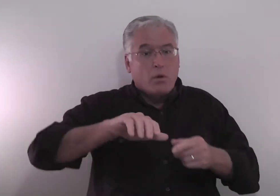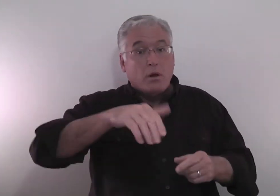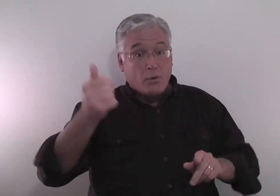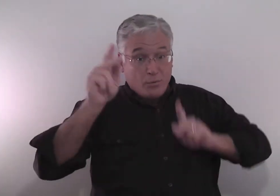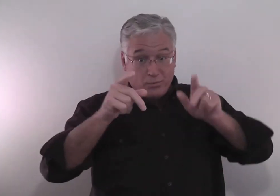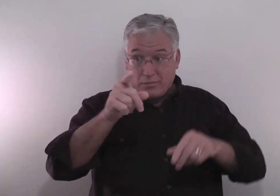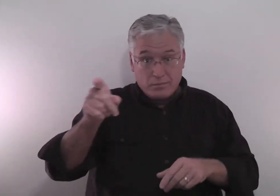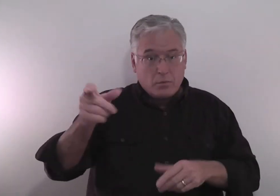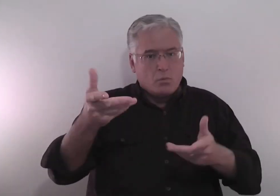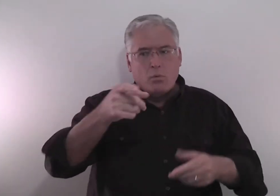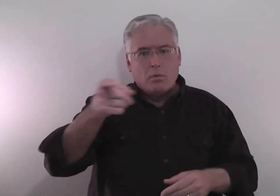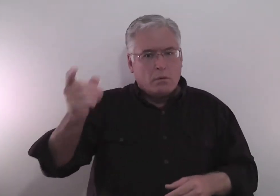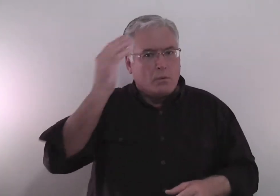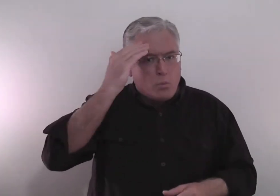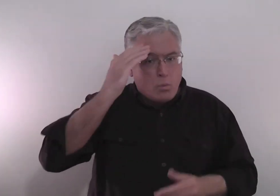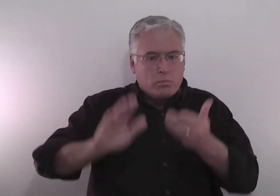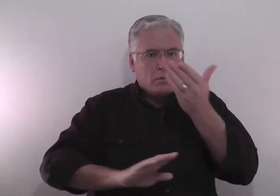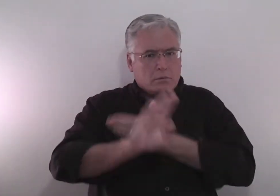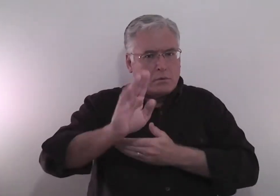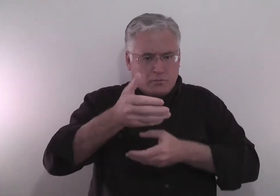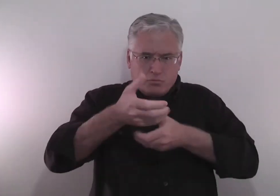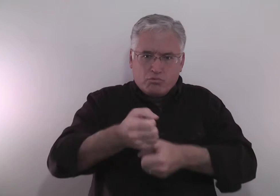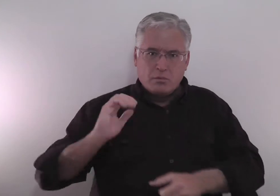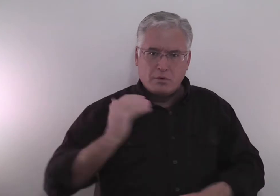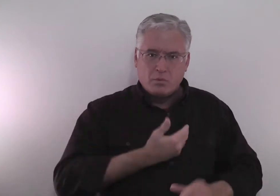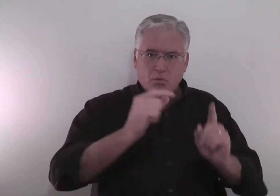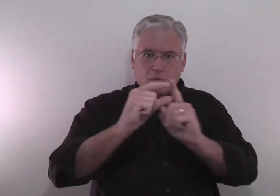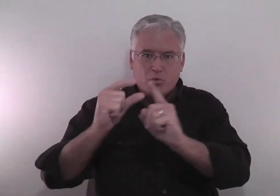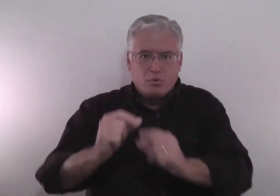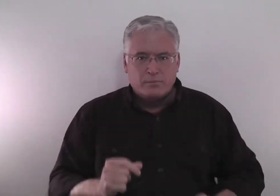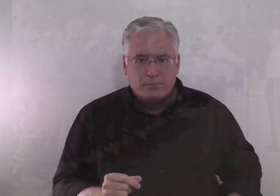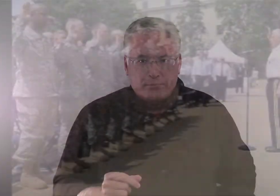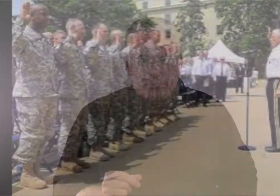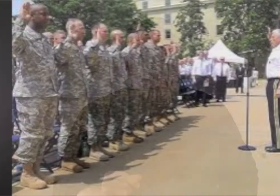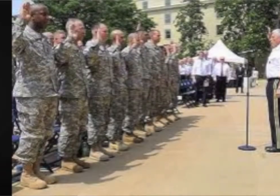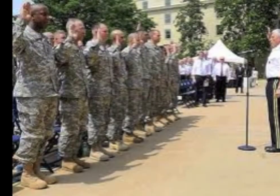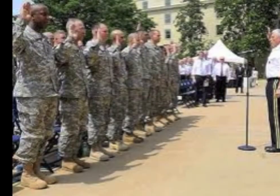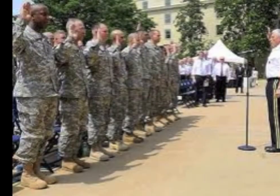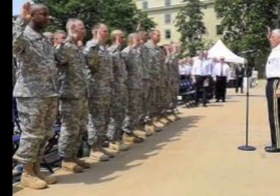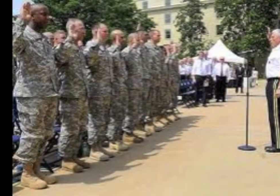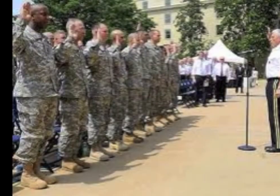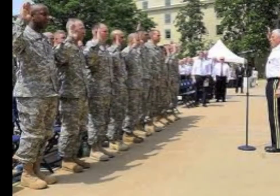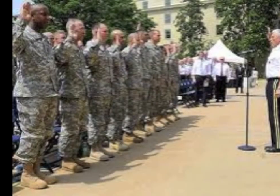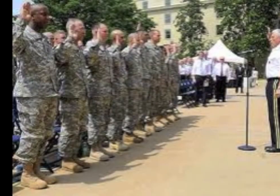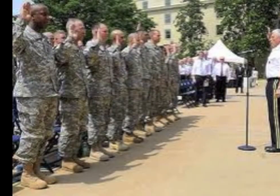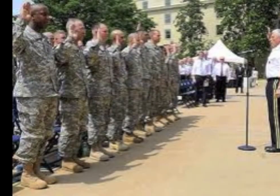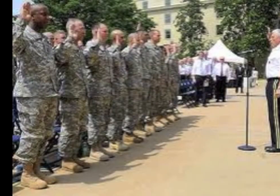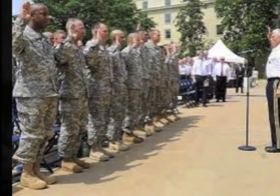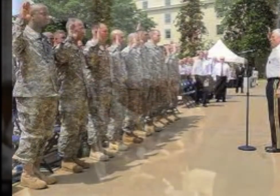vows sometimes. Other people, they know that they could be sure of our word.